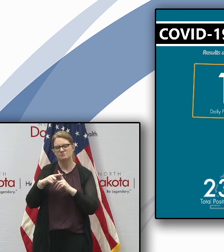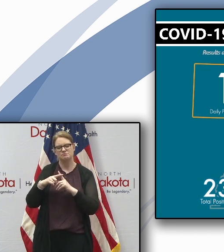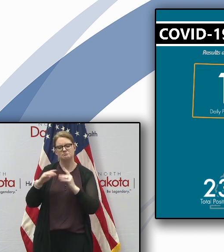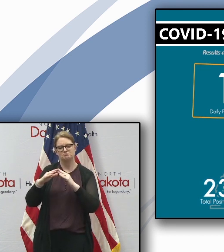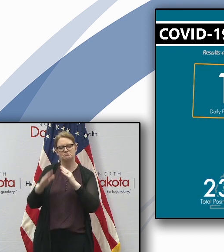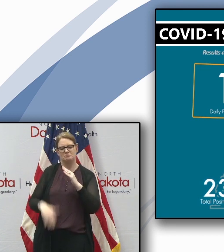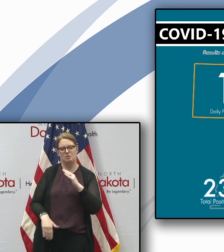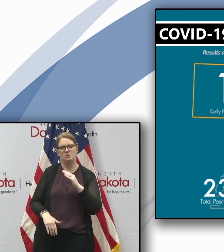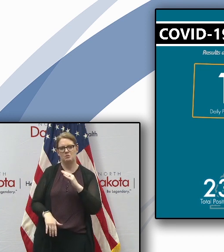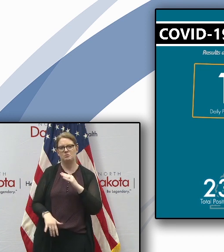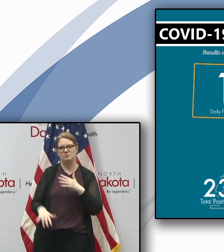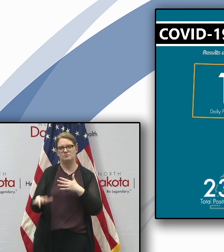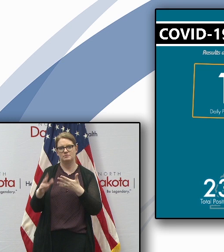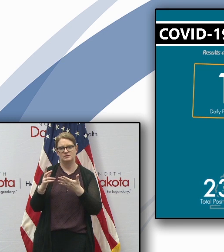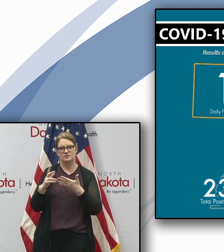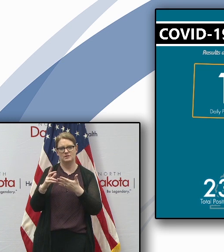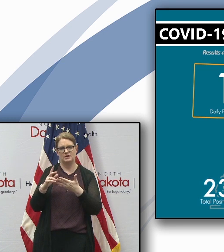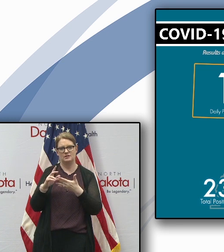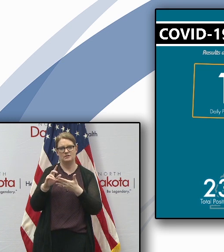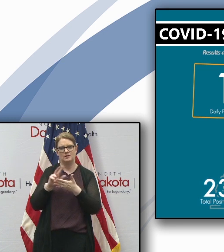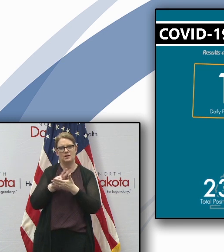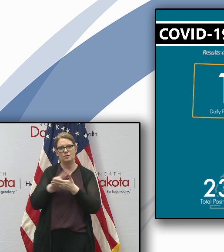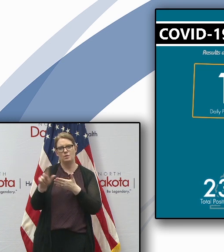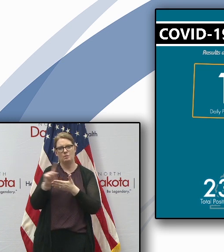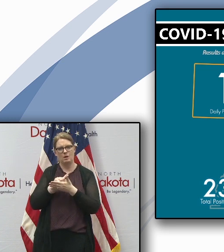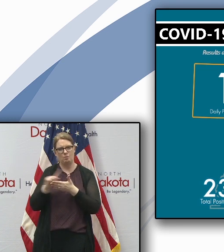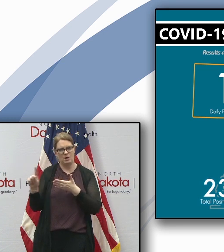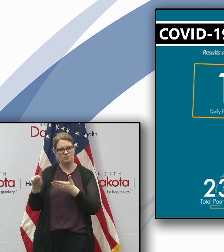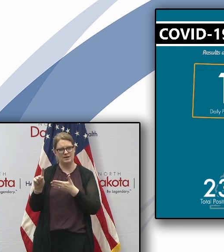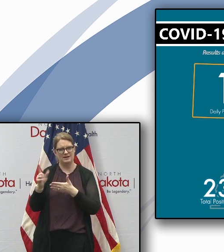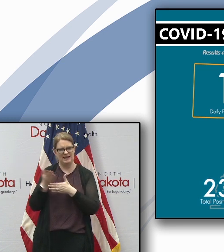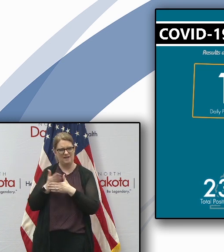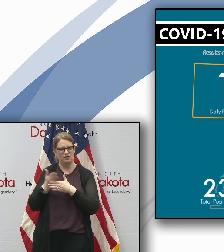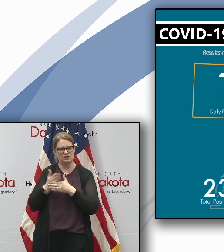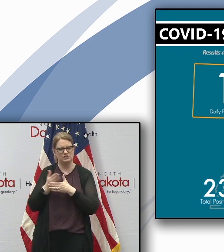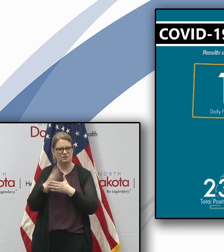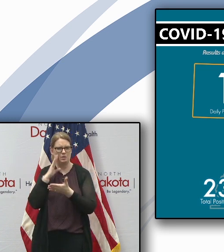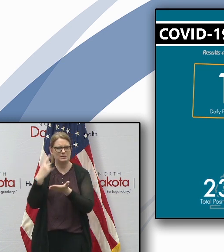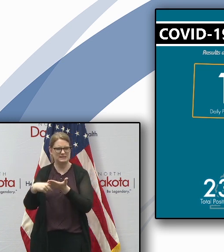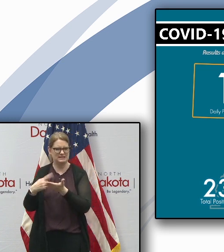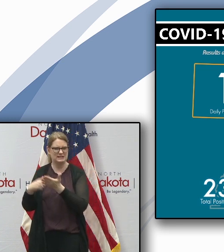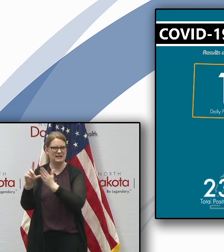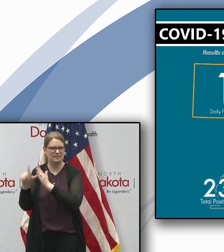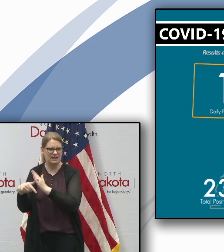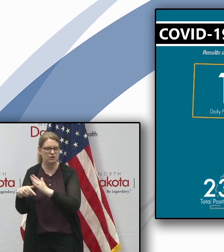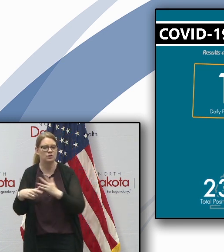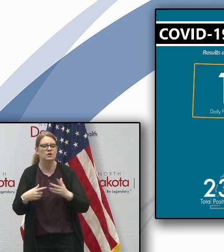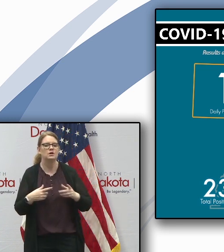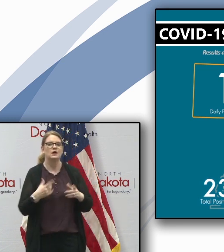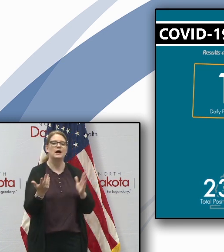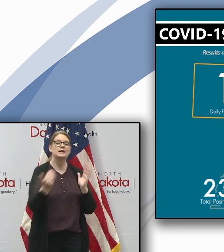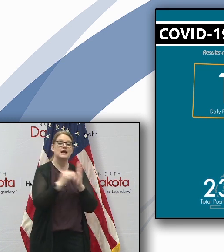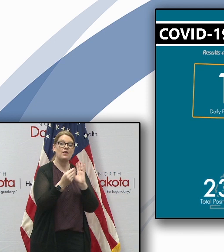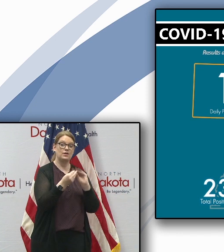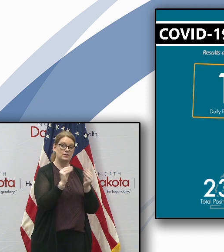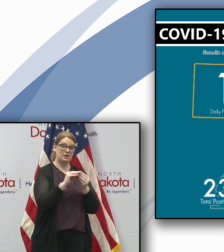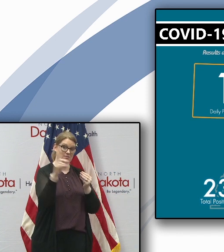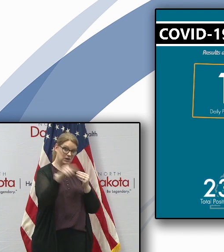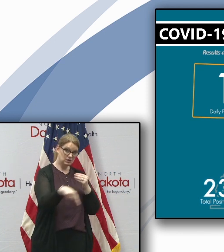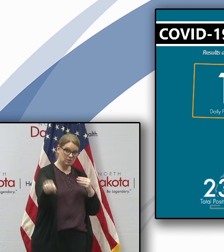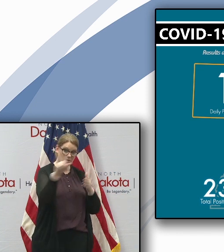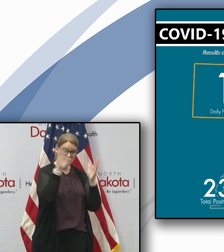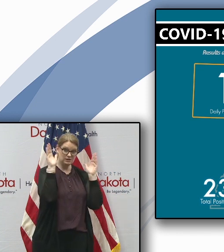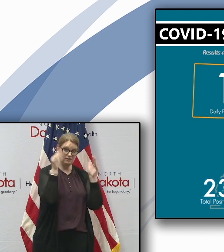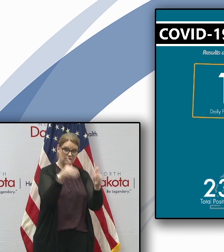both 3-week and 1-week trailing average, which we'll take a look at in a minute. But another number which we want you to also focus on that